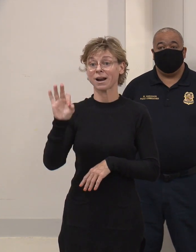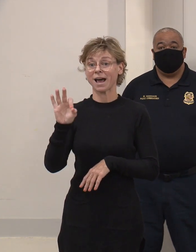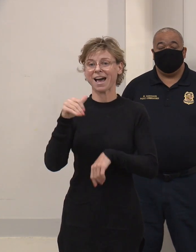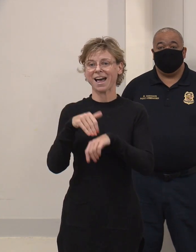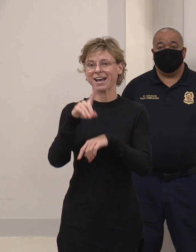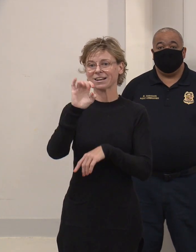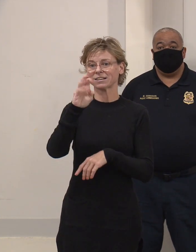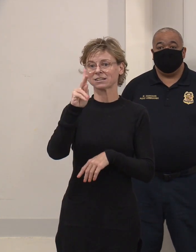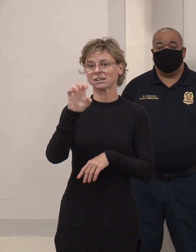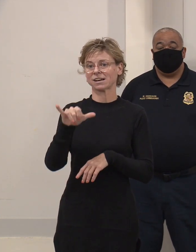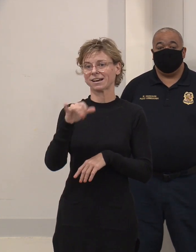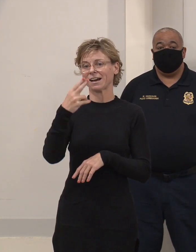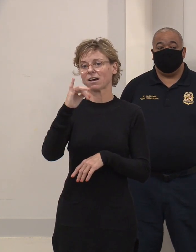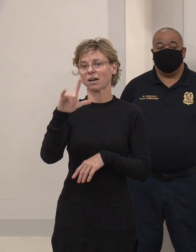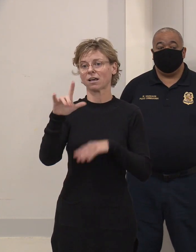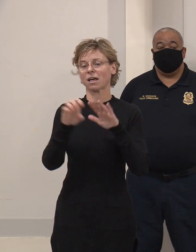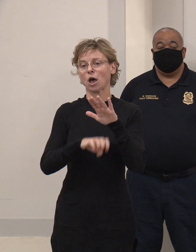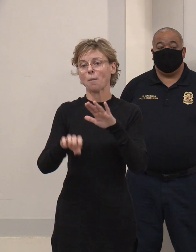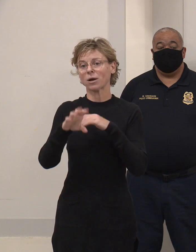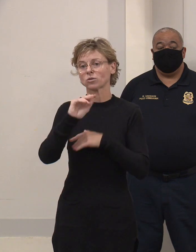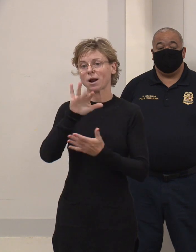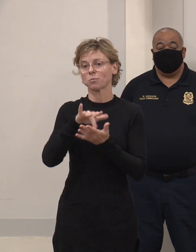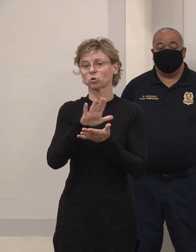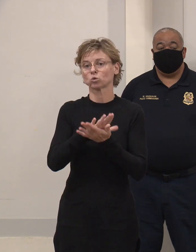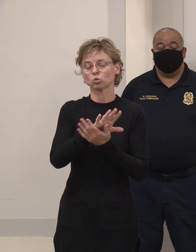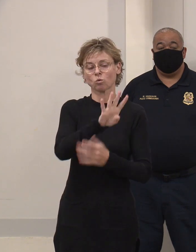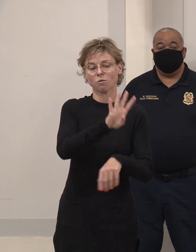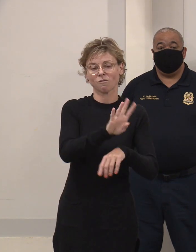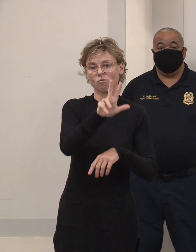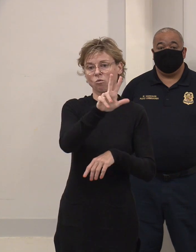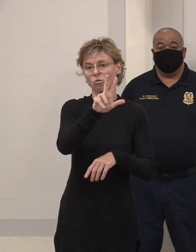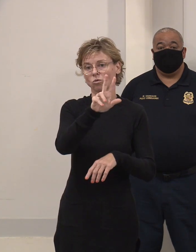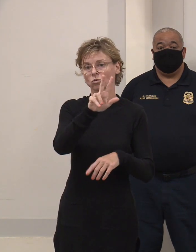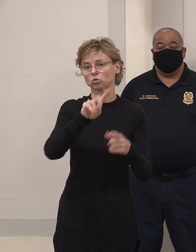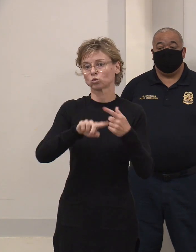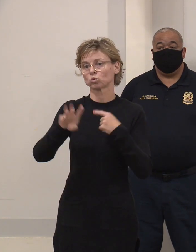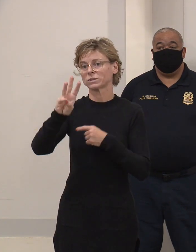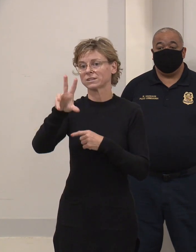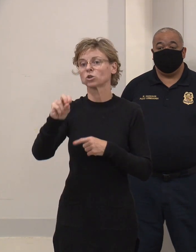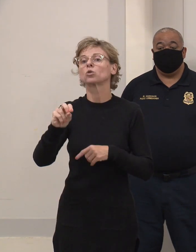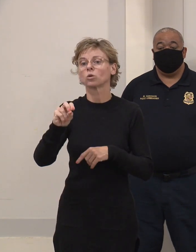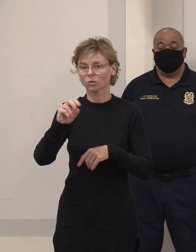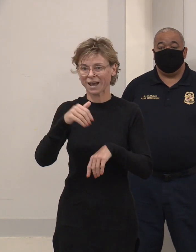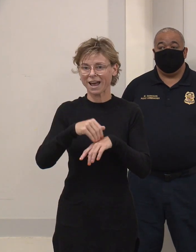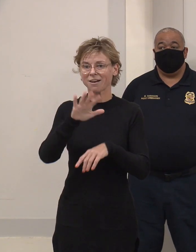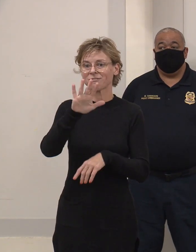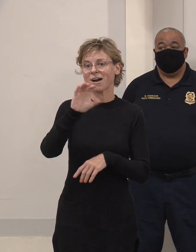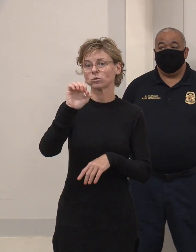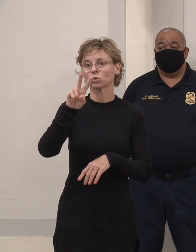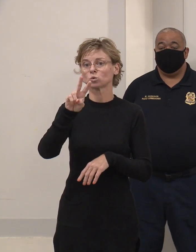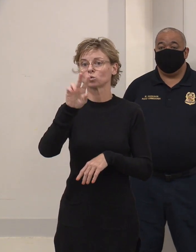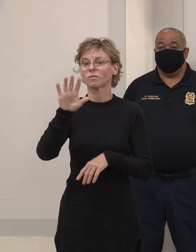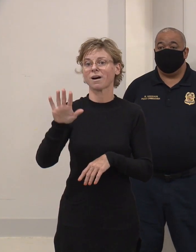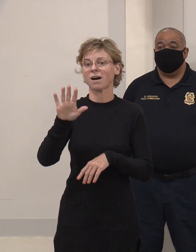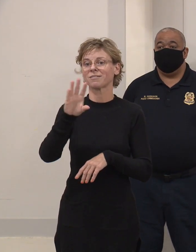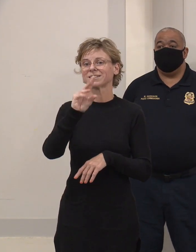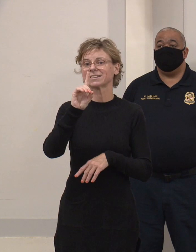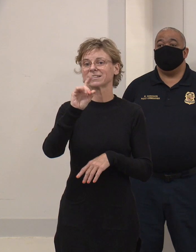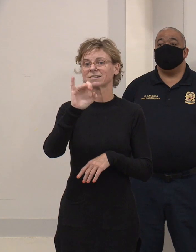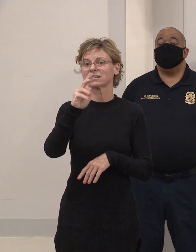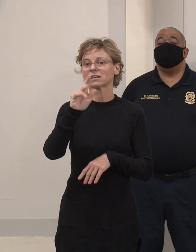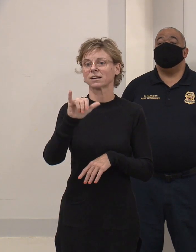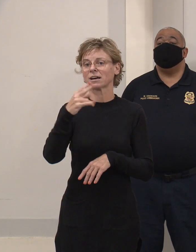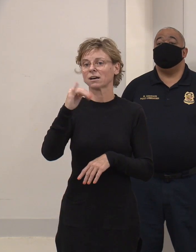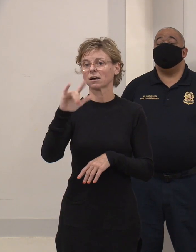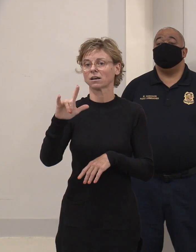Dickey Hill Elementary and Middle School from 4 p.m. to 6:30 p.m., located at 5025 Dickey Hill Road.